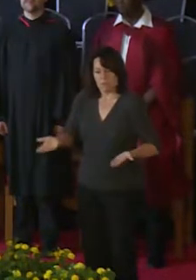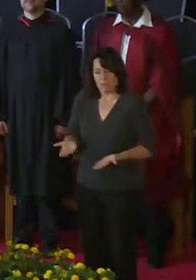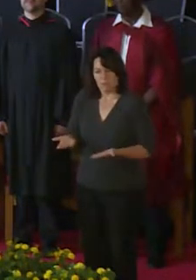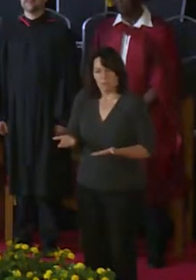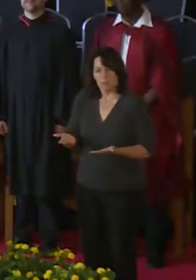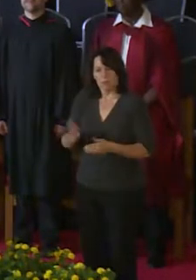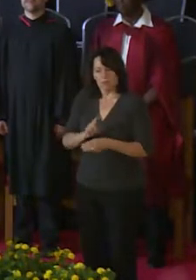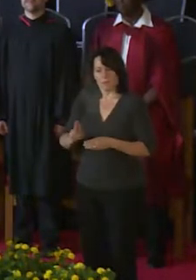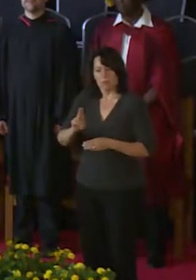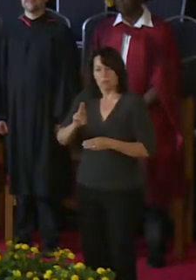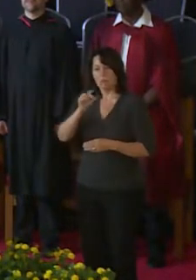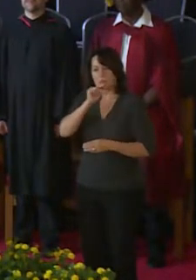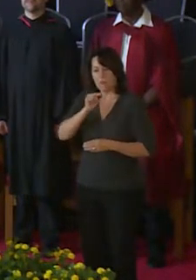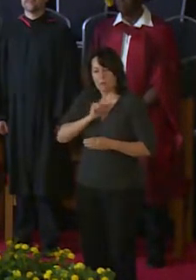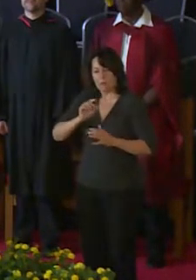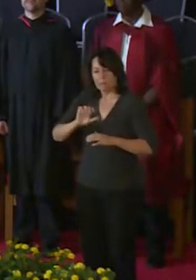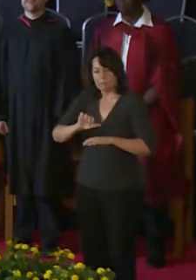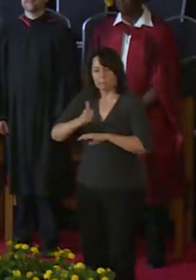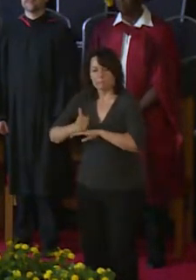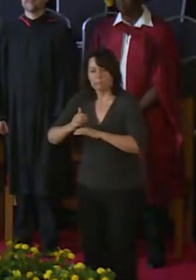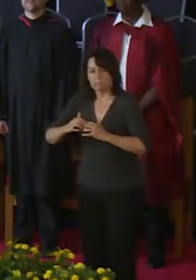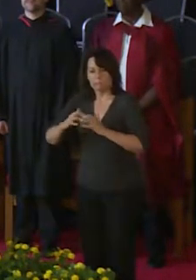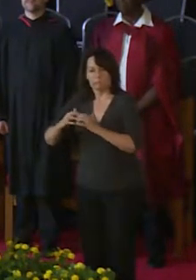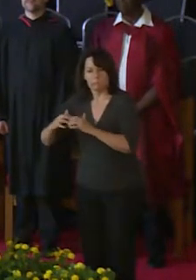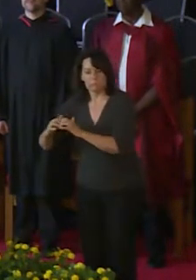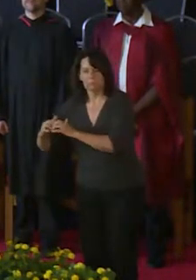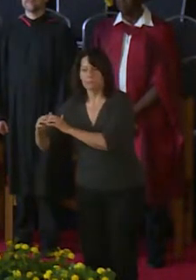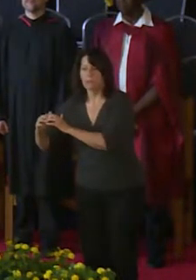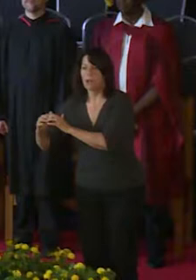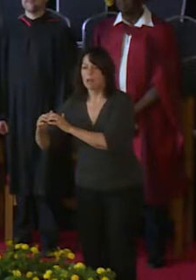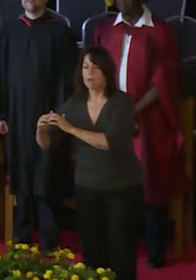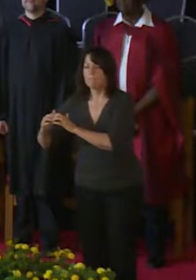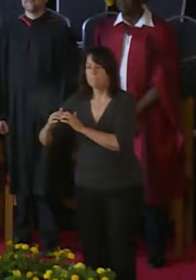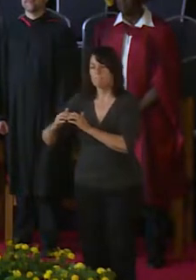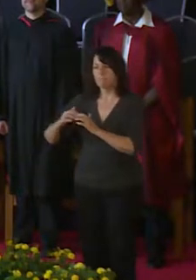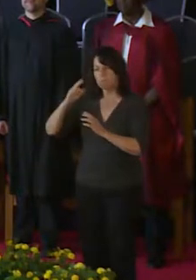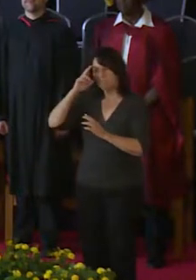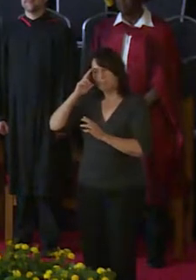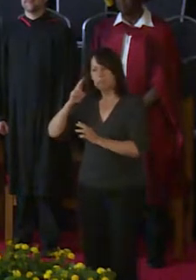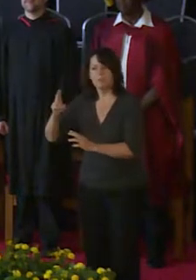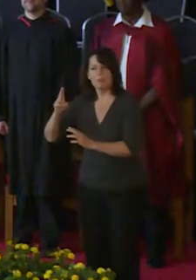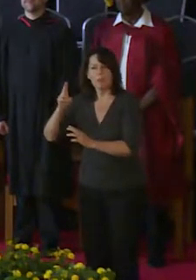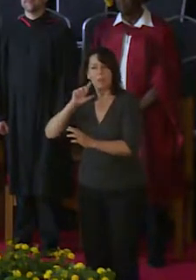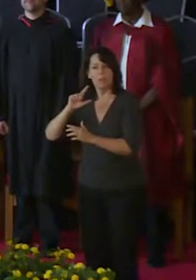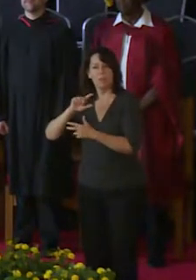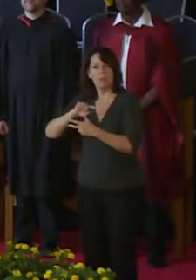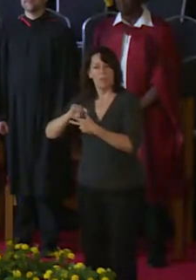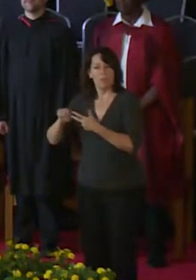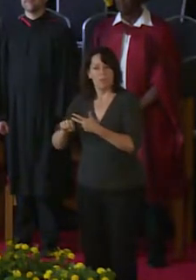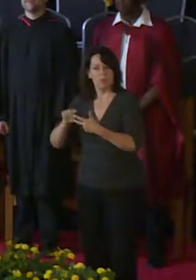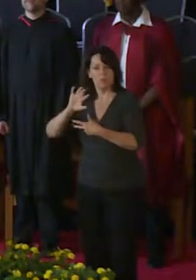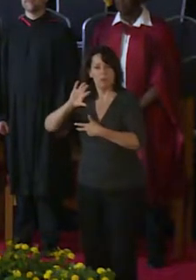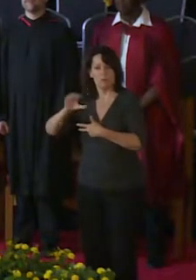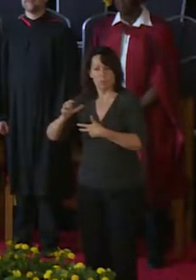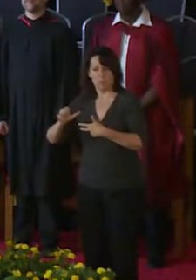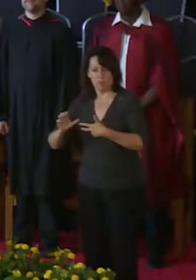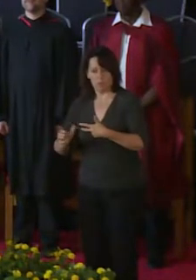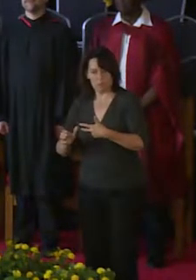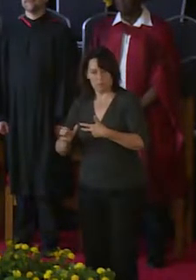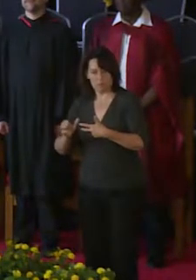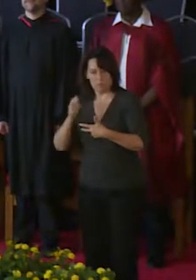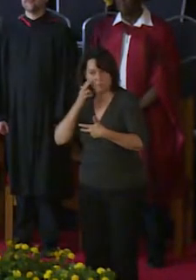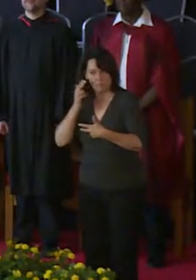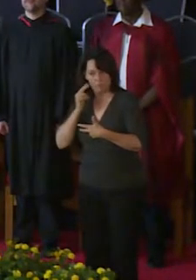the University of Guelph now resides. And we offer our respect to their Haudenosaunee and Anishinaabe